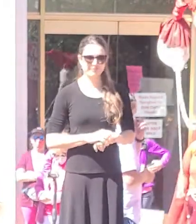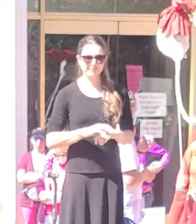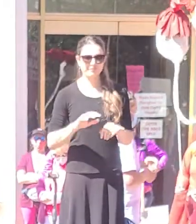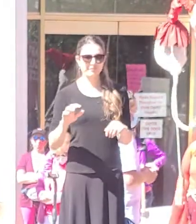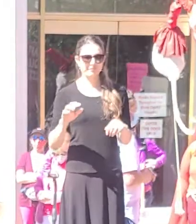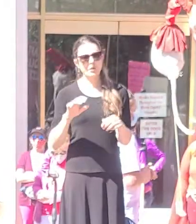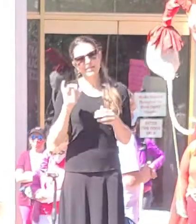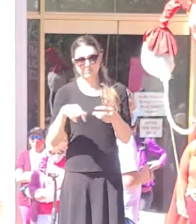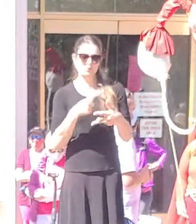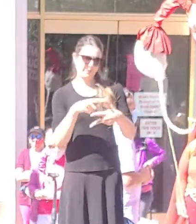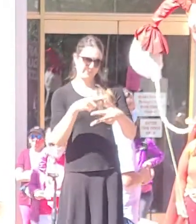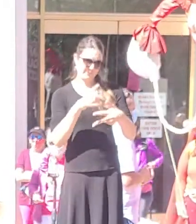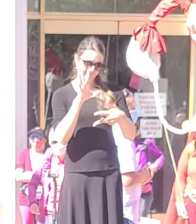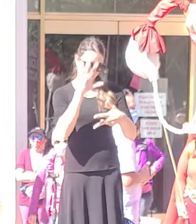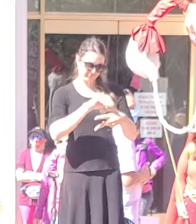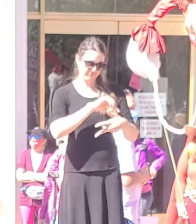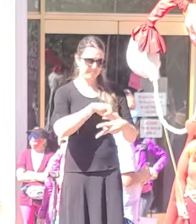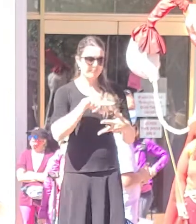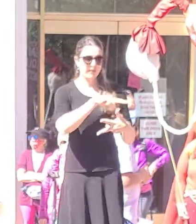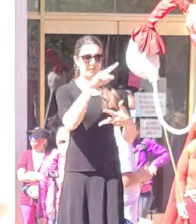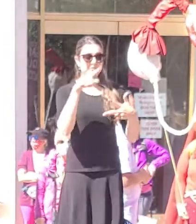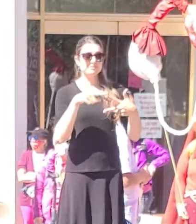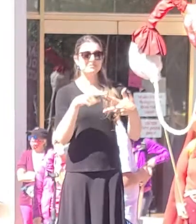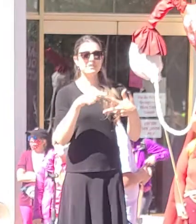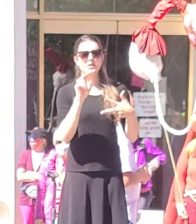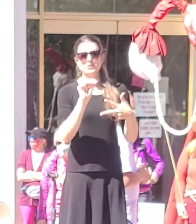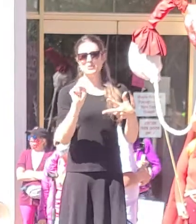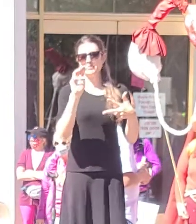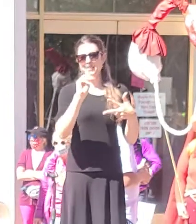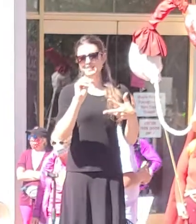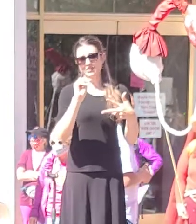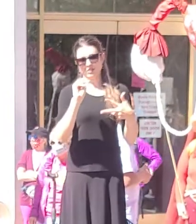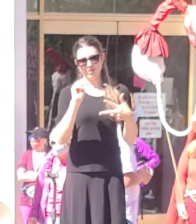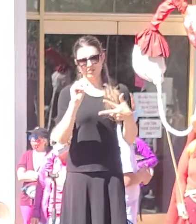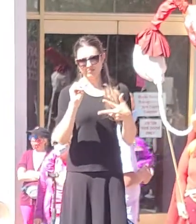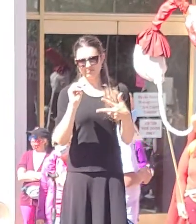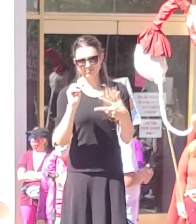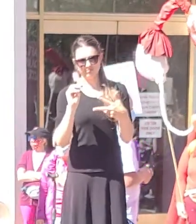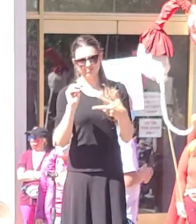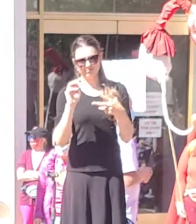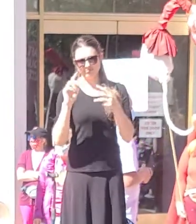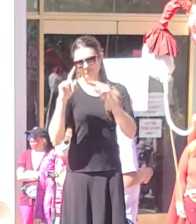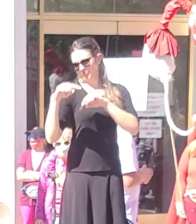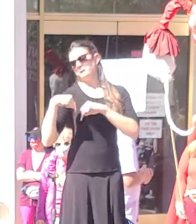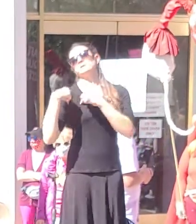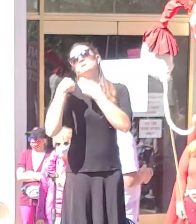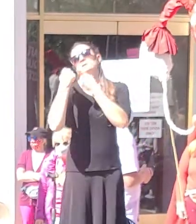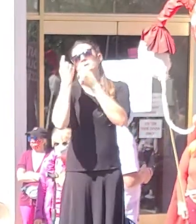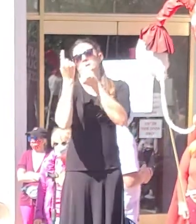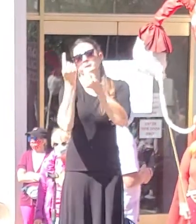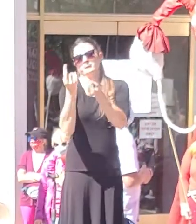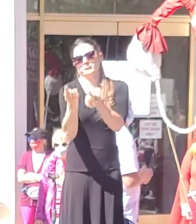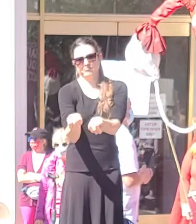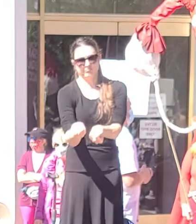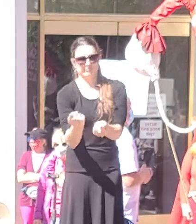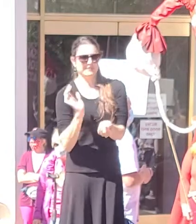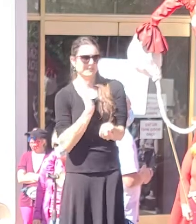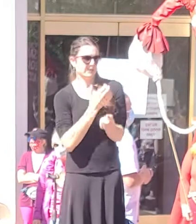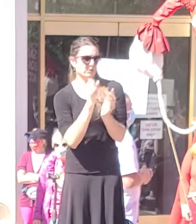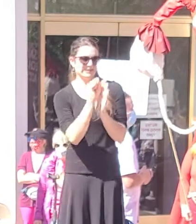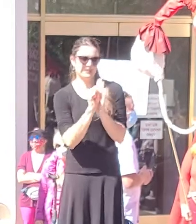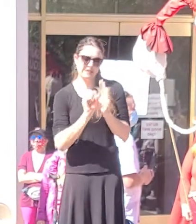Two, New Mexico has long been a state that is very clear